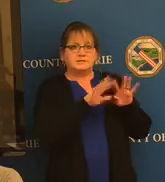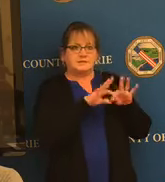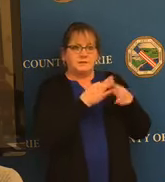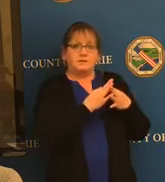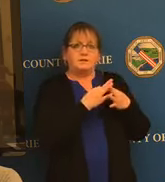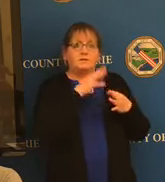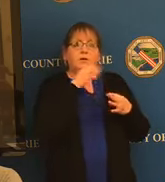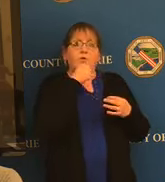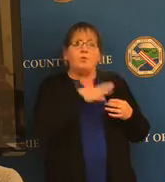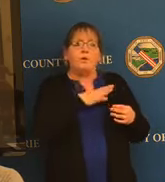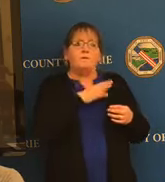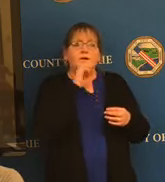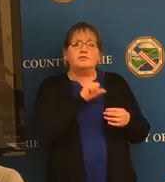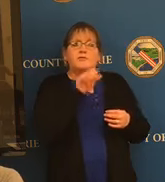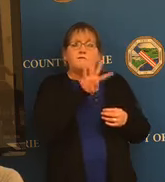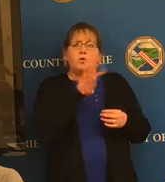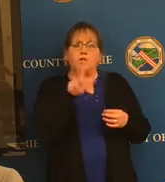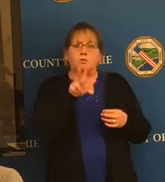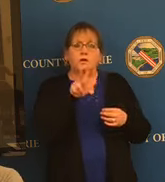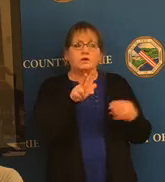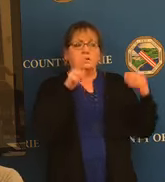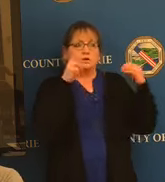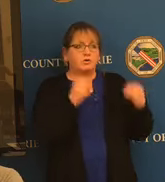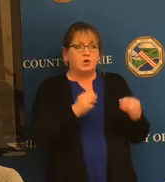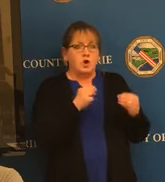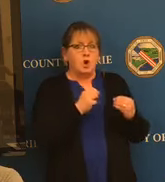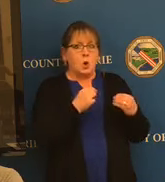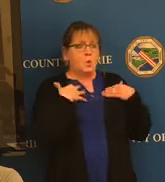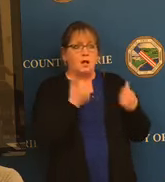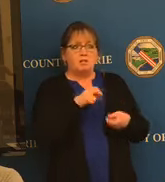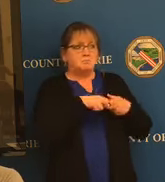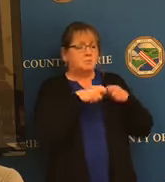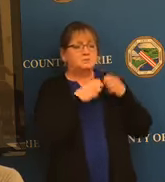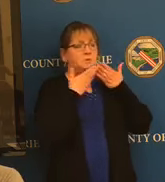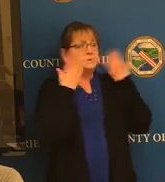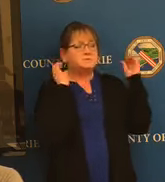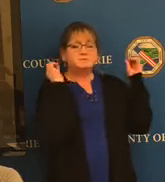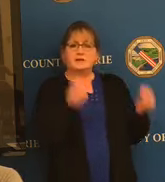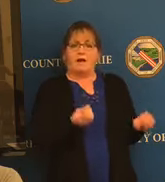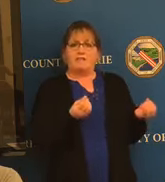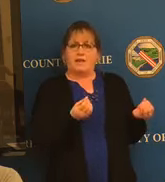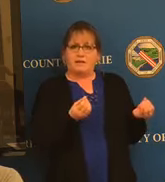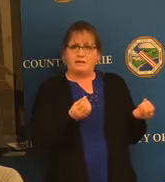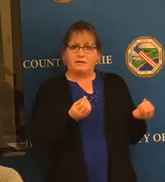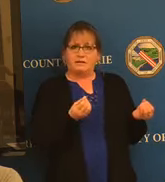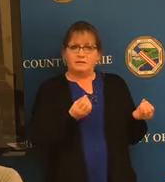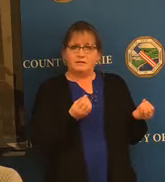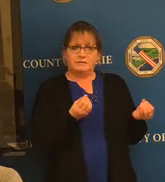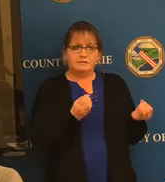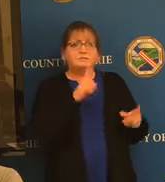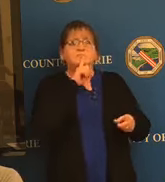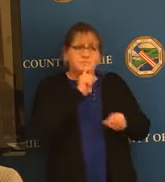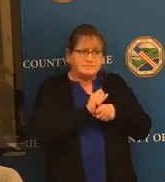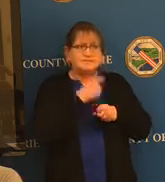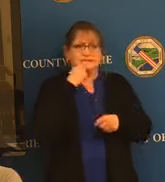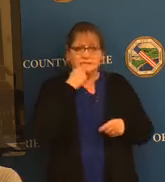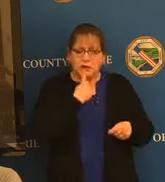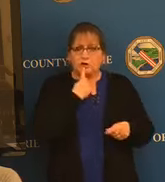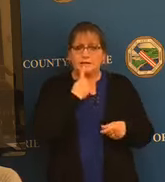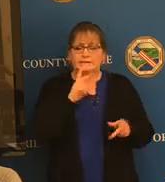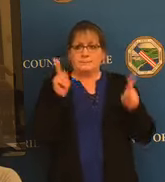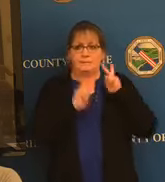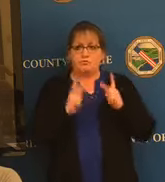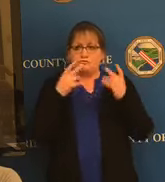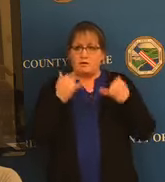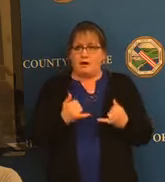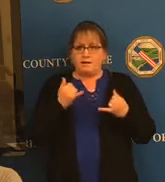a 43-year-old woman who had no underlying health conditions. This is exceptionally serious, folks. There are people right